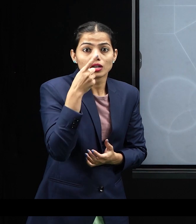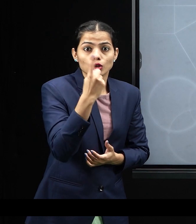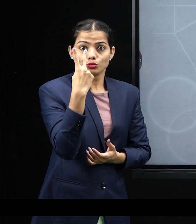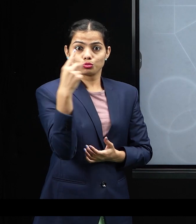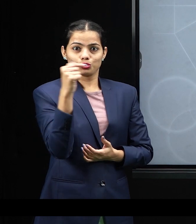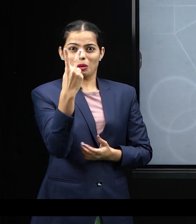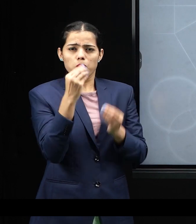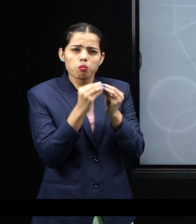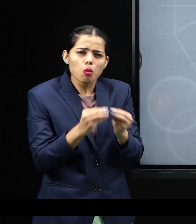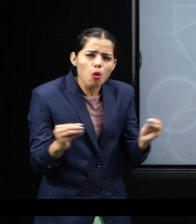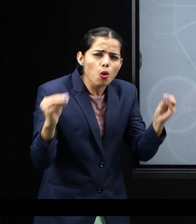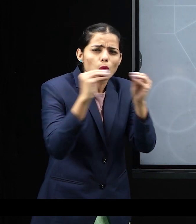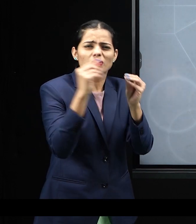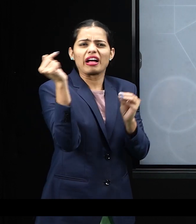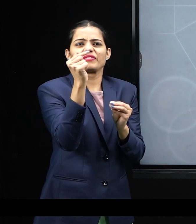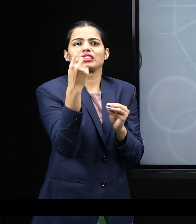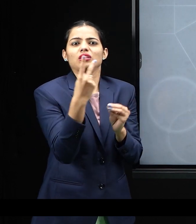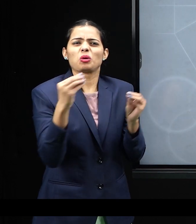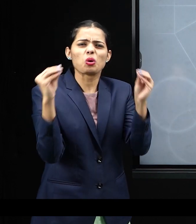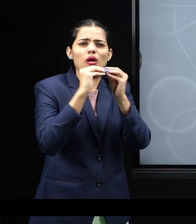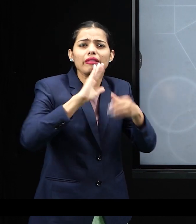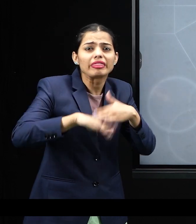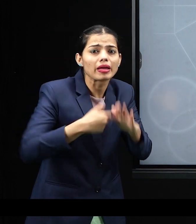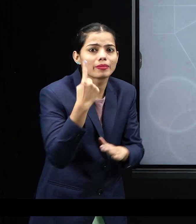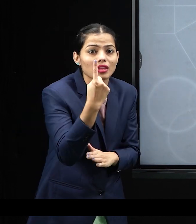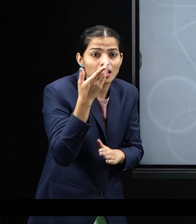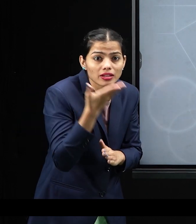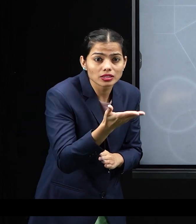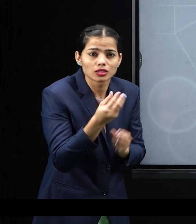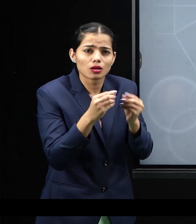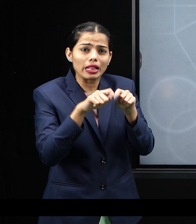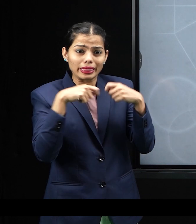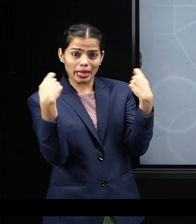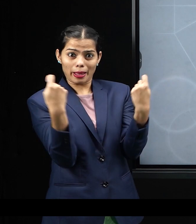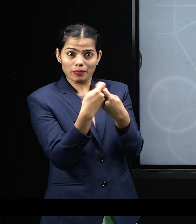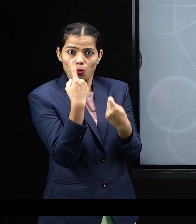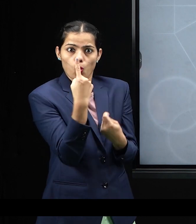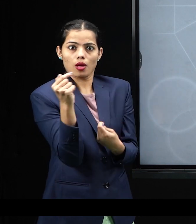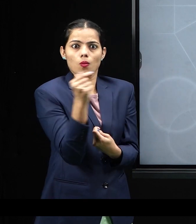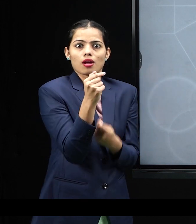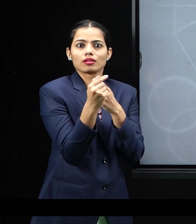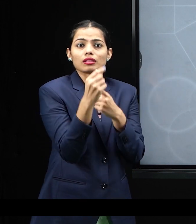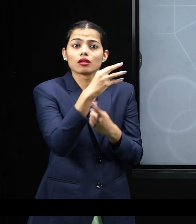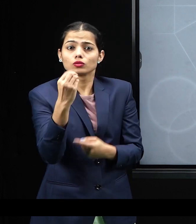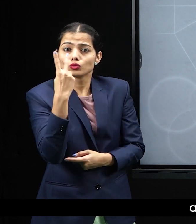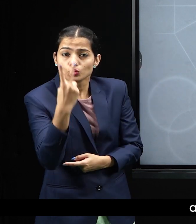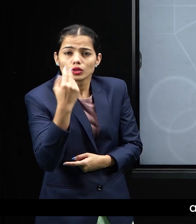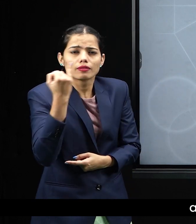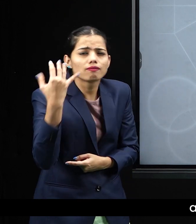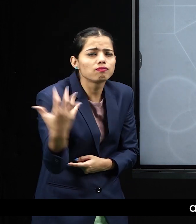Note that minus 2 is more negative than minus 1. Therefore, among minus